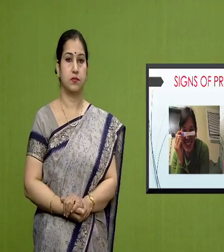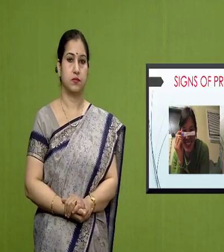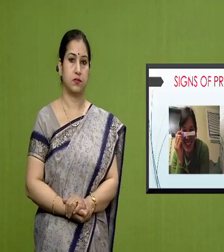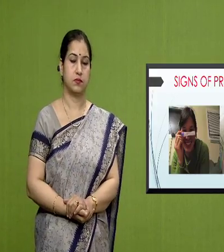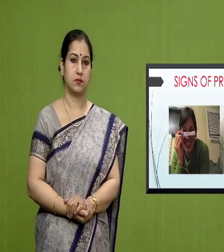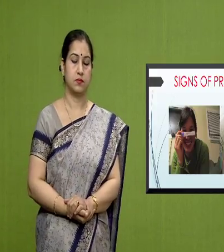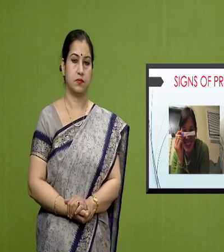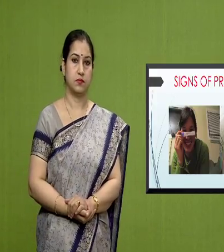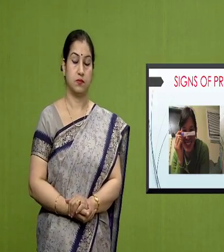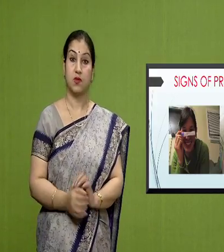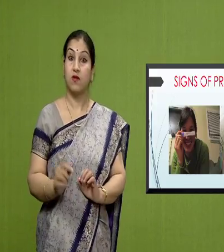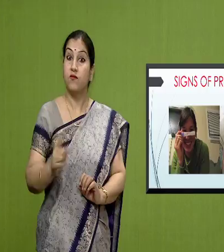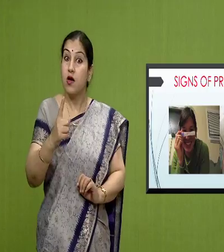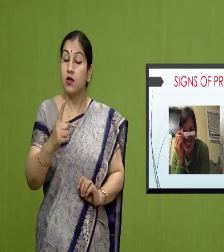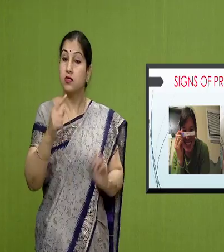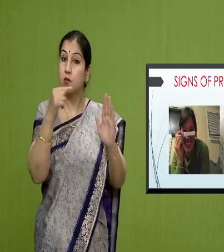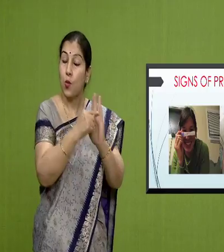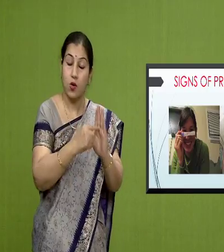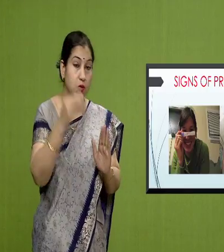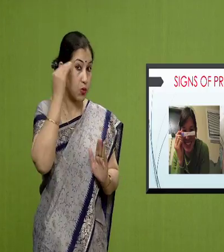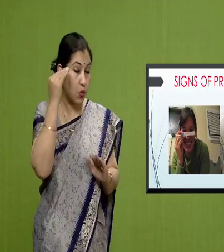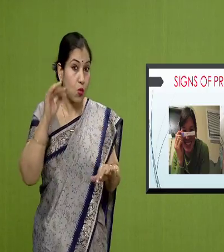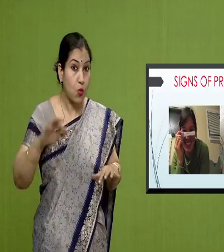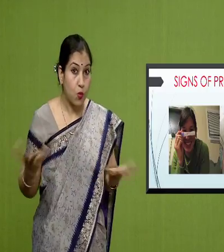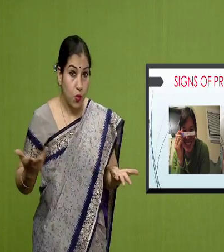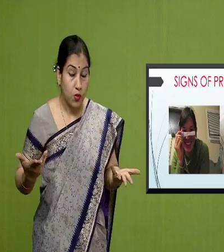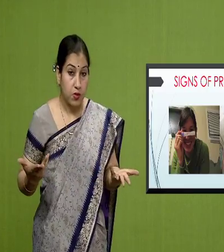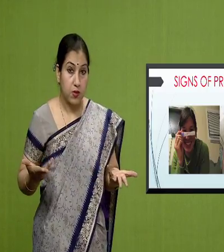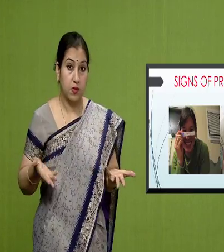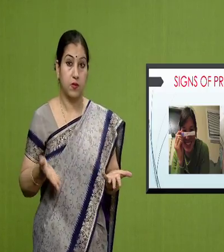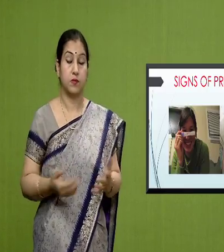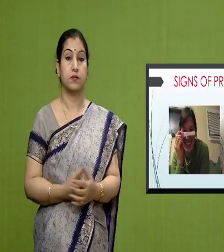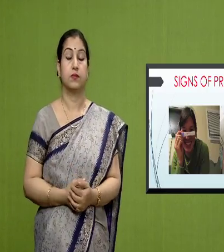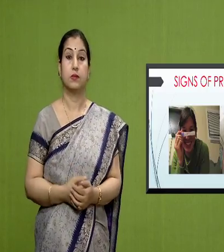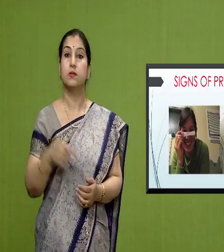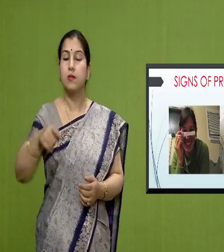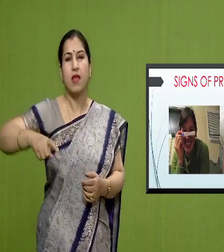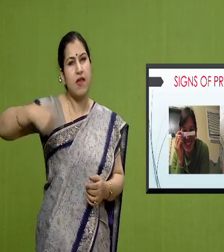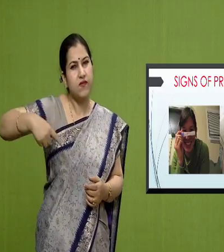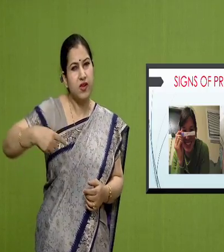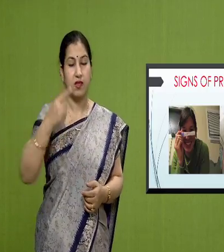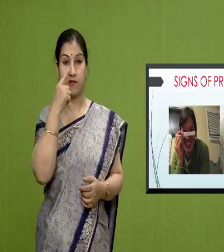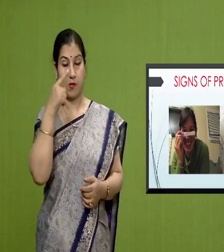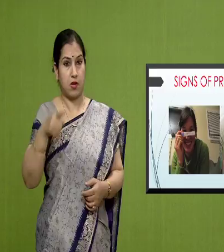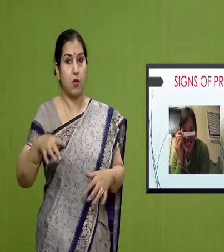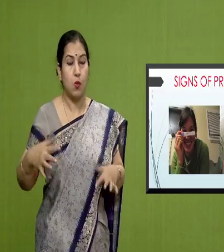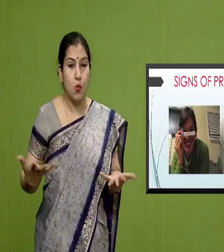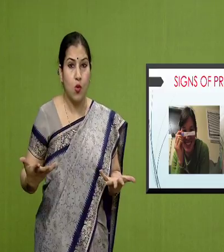The very first indication of pregnancy in every woman is the missing